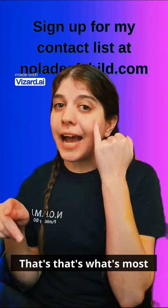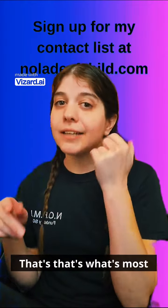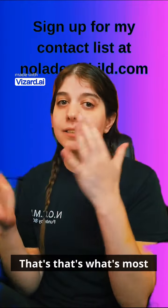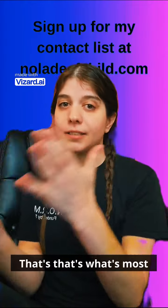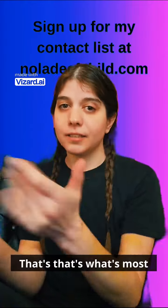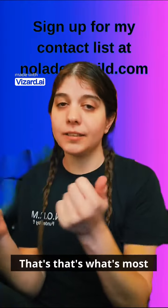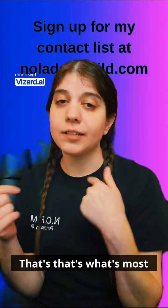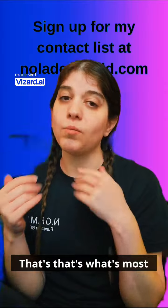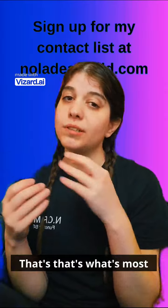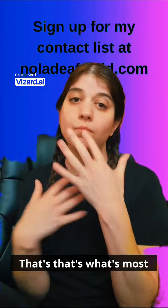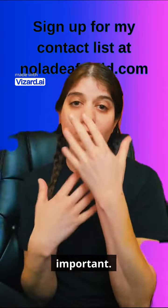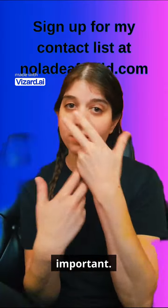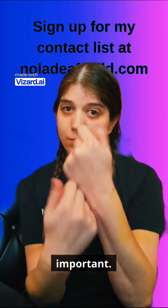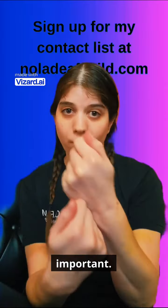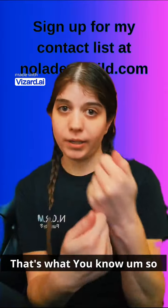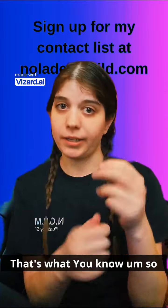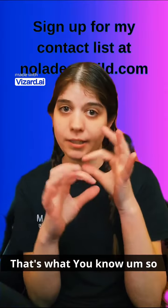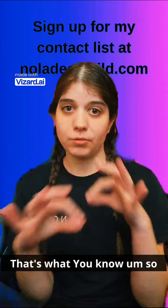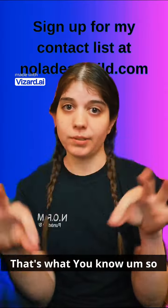that's what's most important. That's what's,